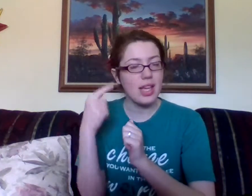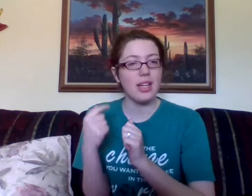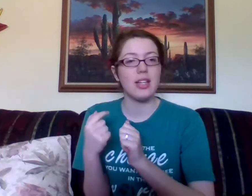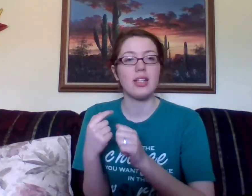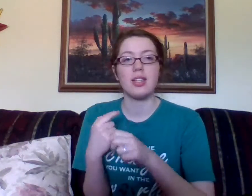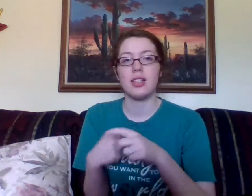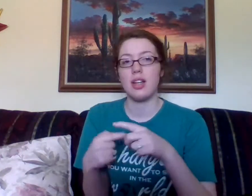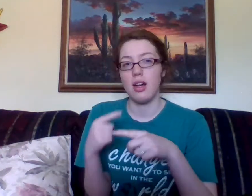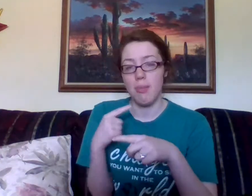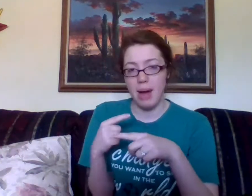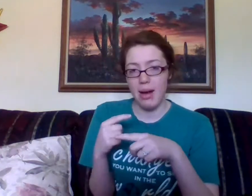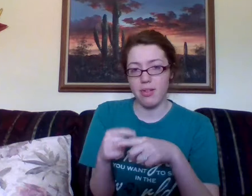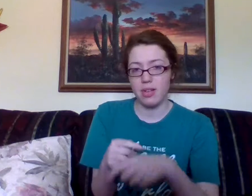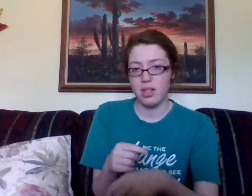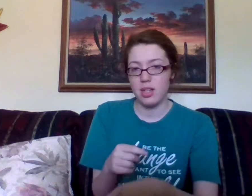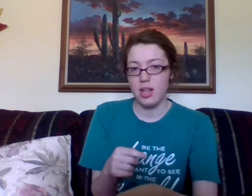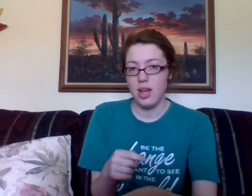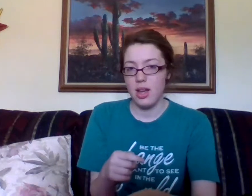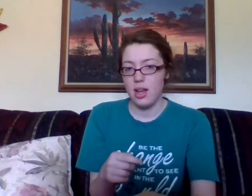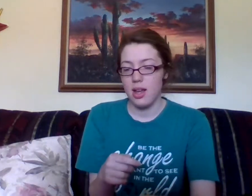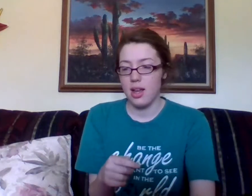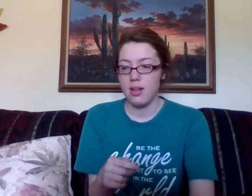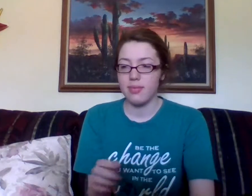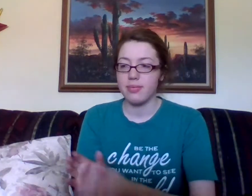think about